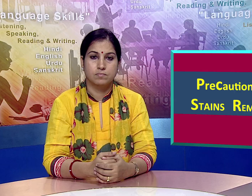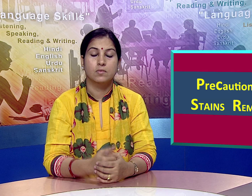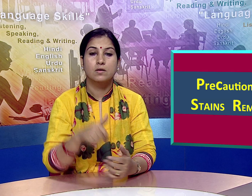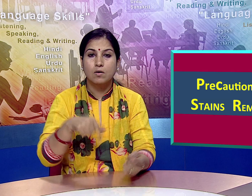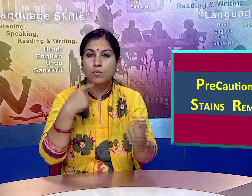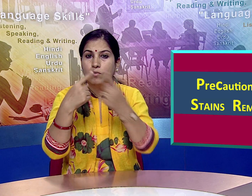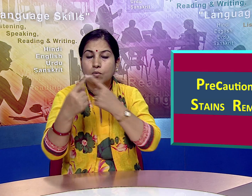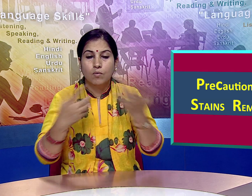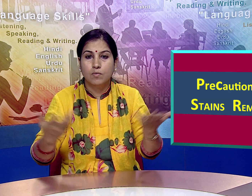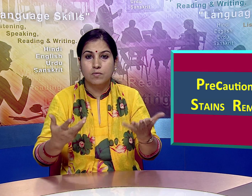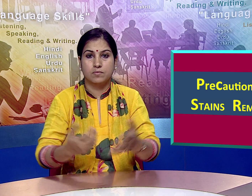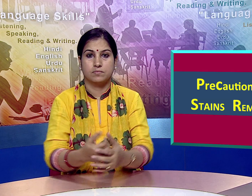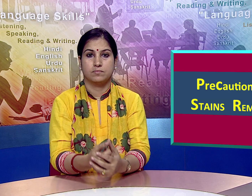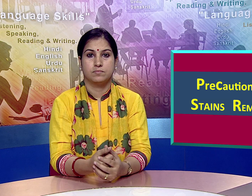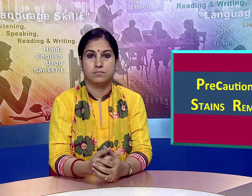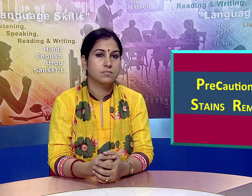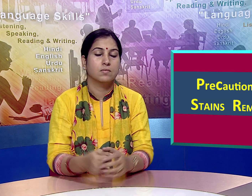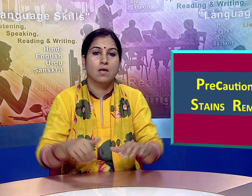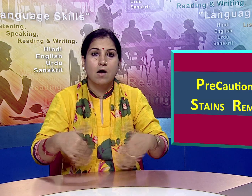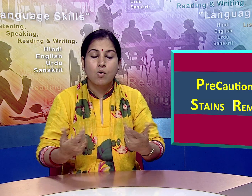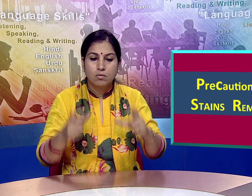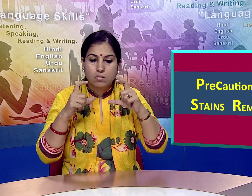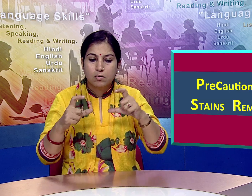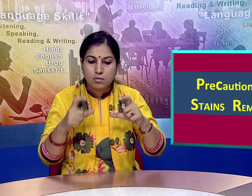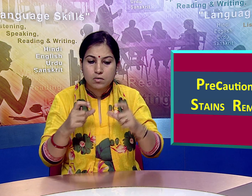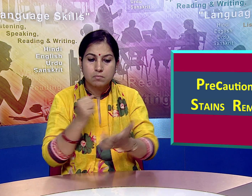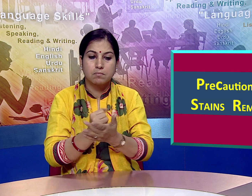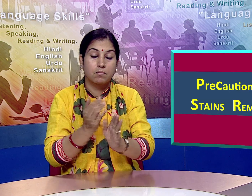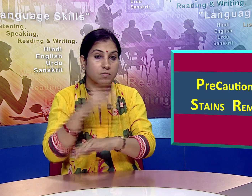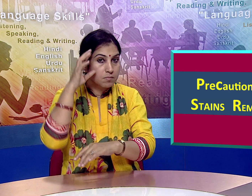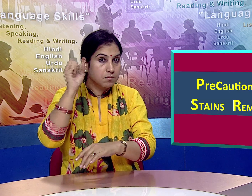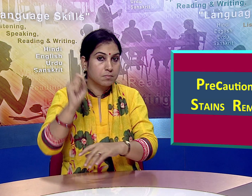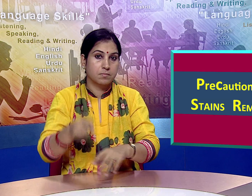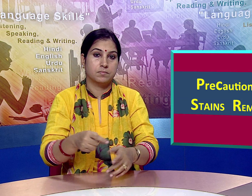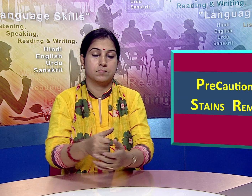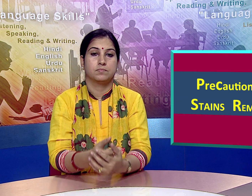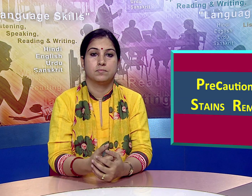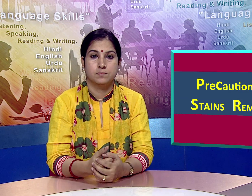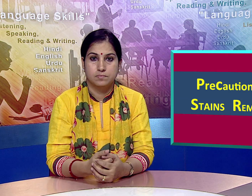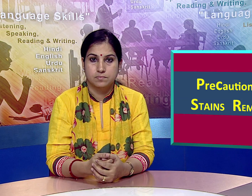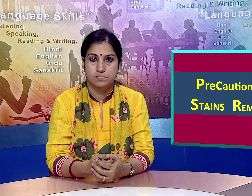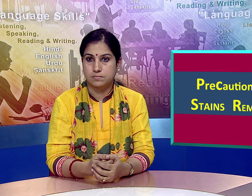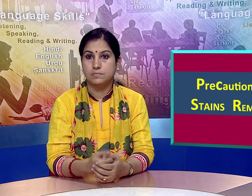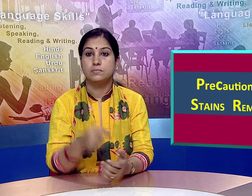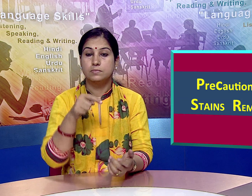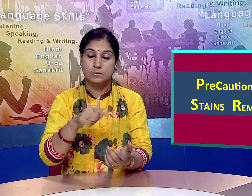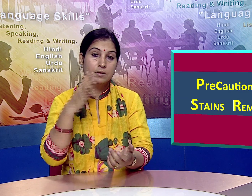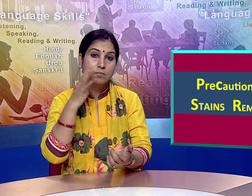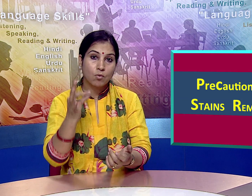Now we will discuss precautions while removing stains. It's very important to